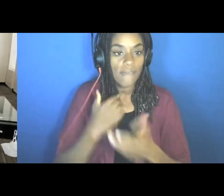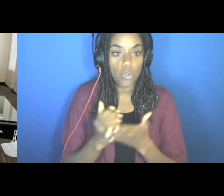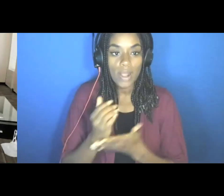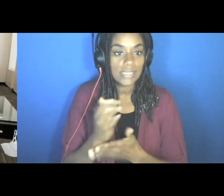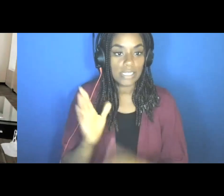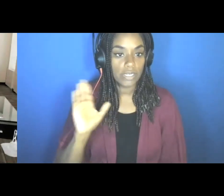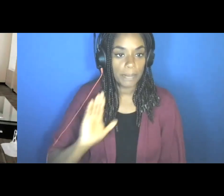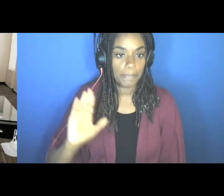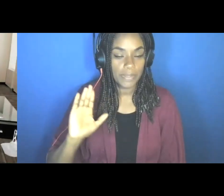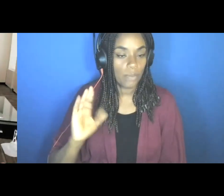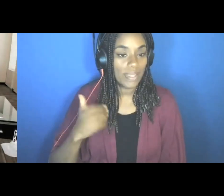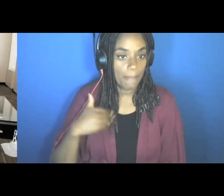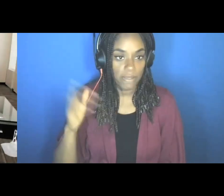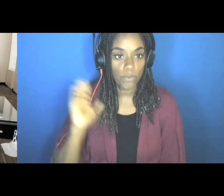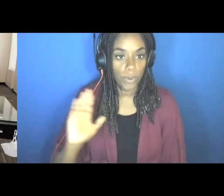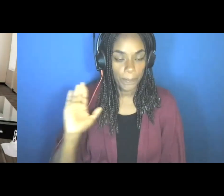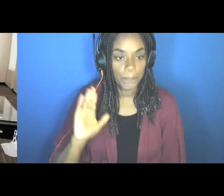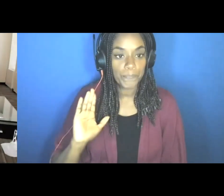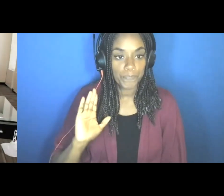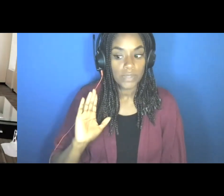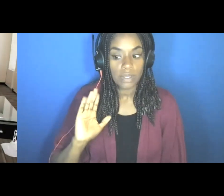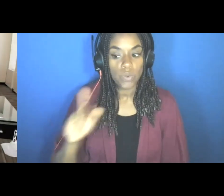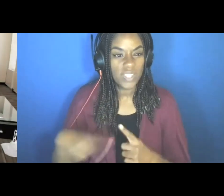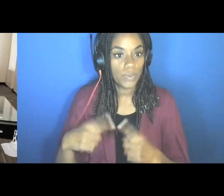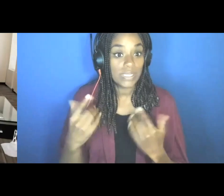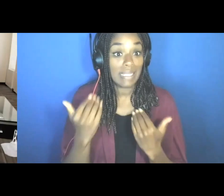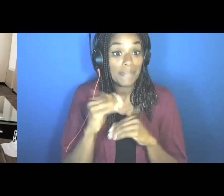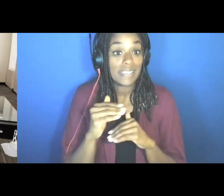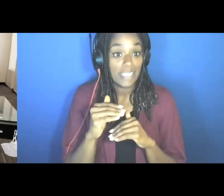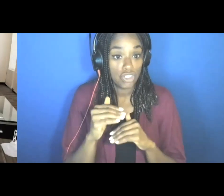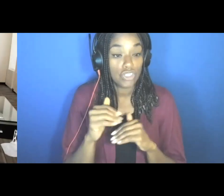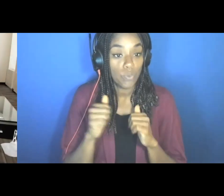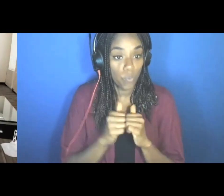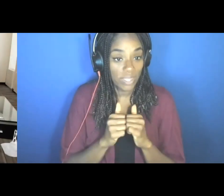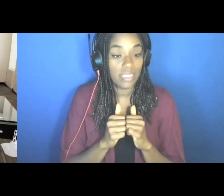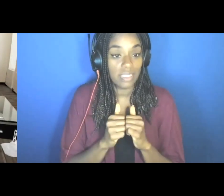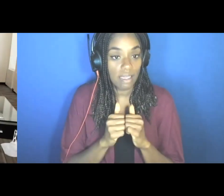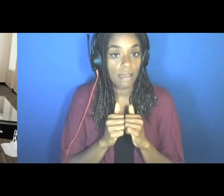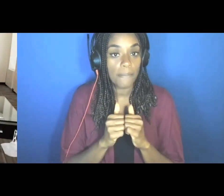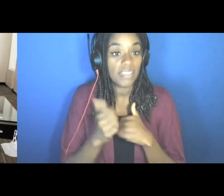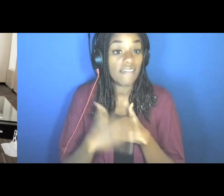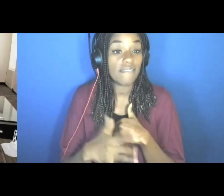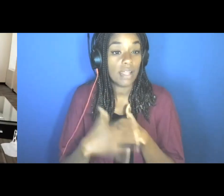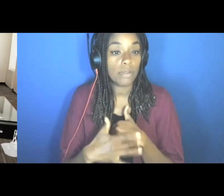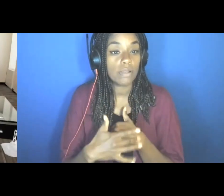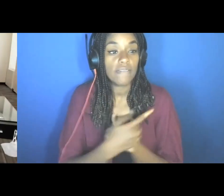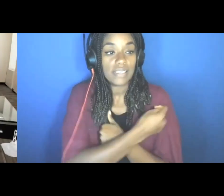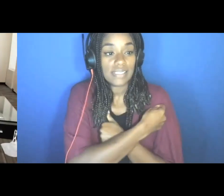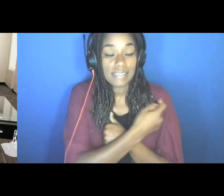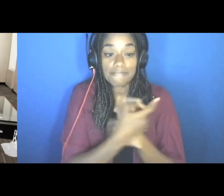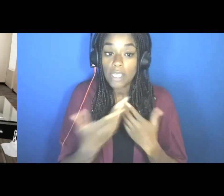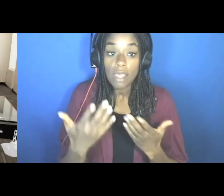had earlier when we had such a limitation on vaccinations. So I don't know, if you know young people,